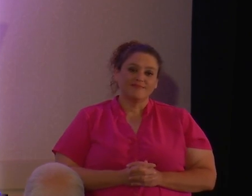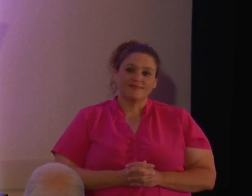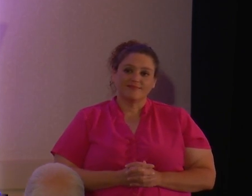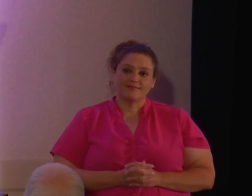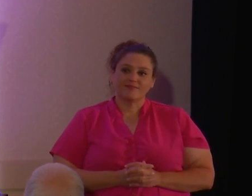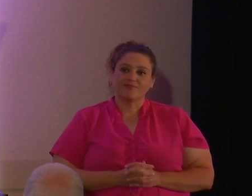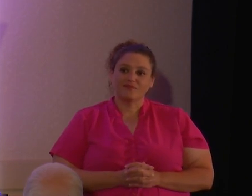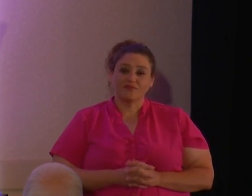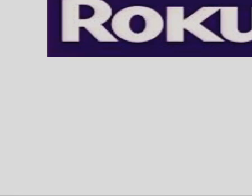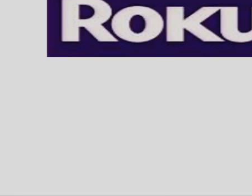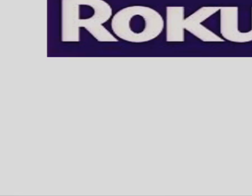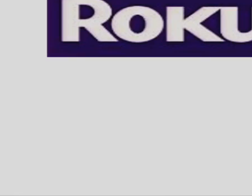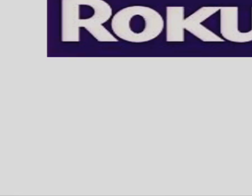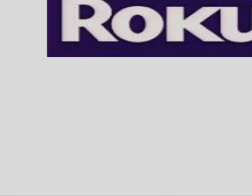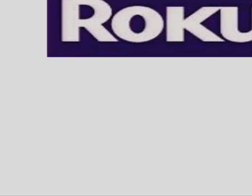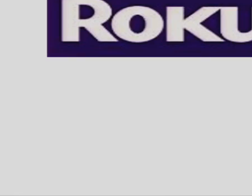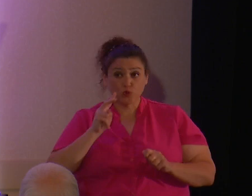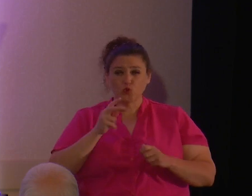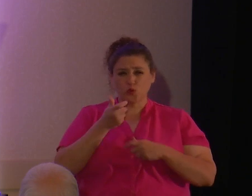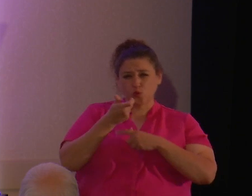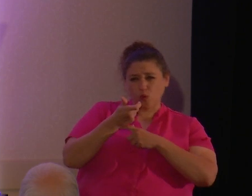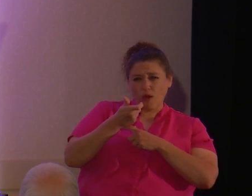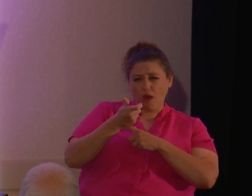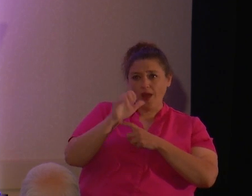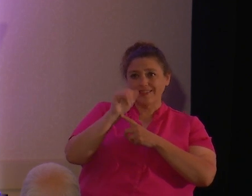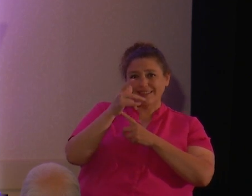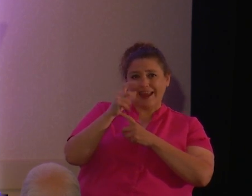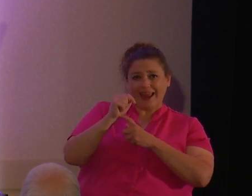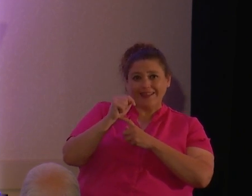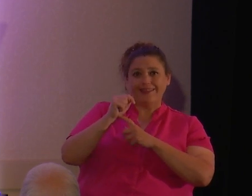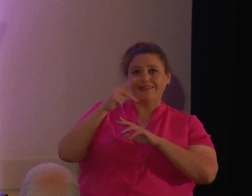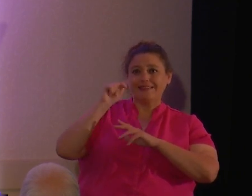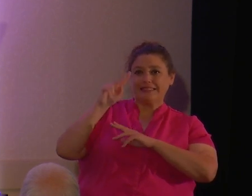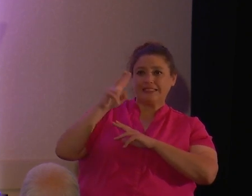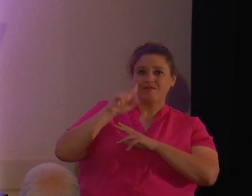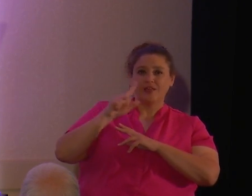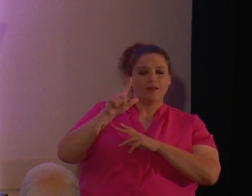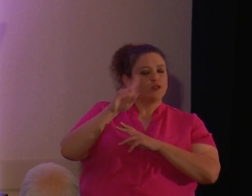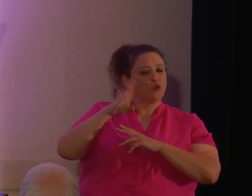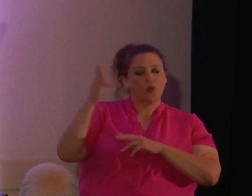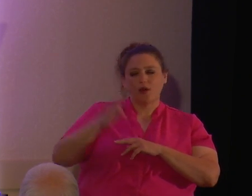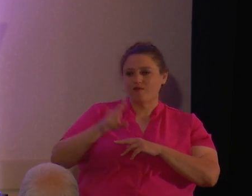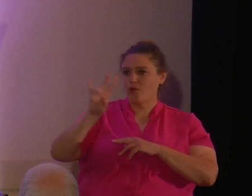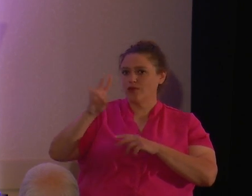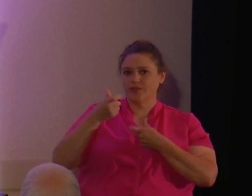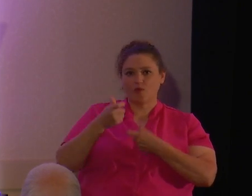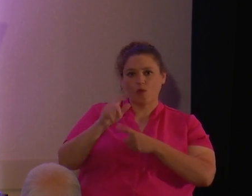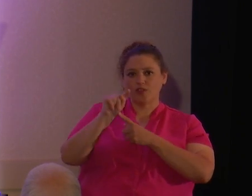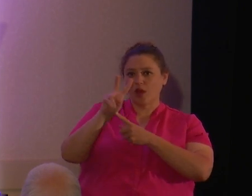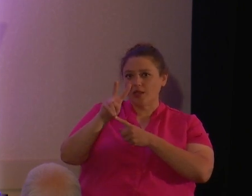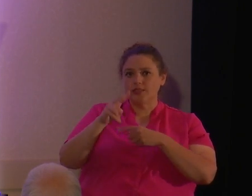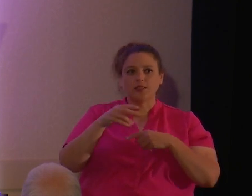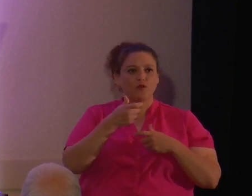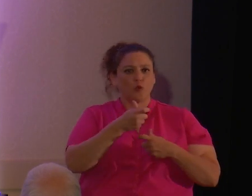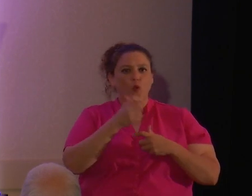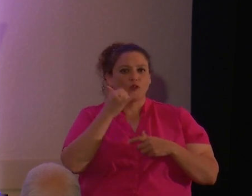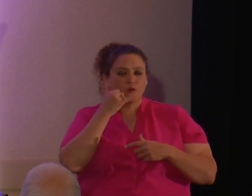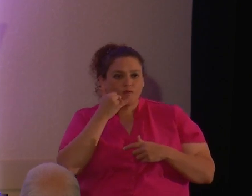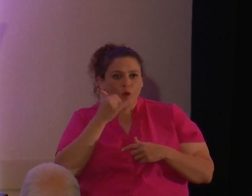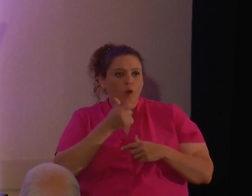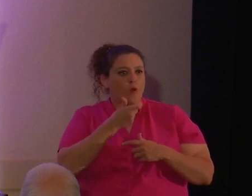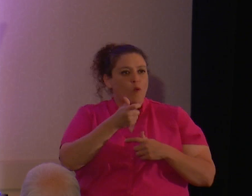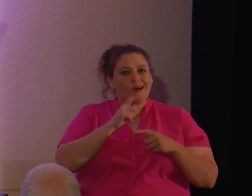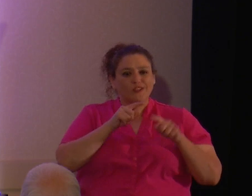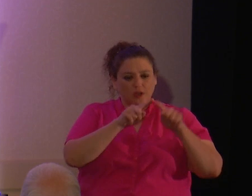You will be able to view atheist programming 24/7 on your television, on your phone, on your